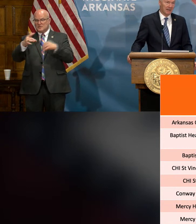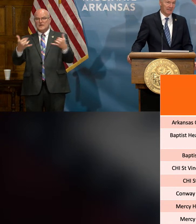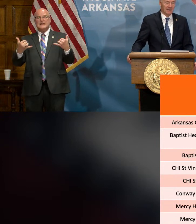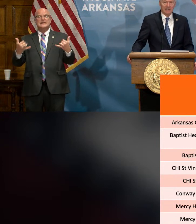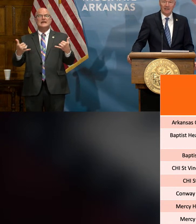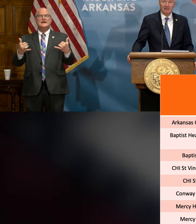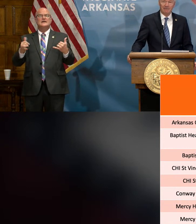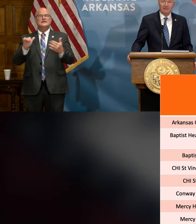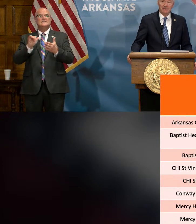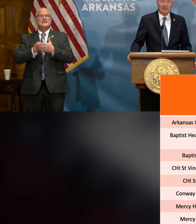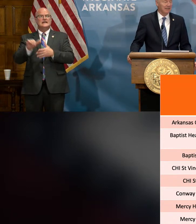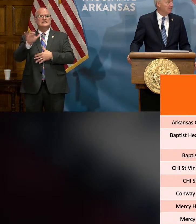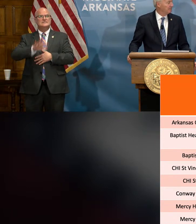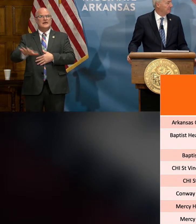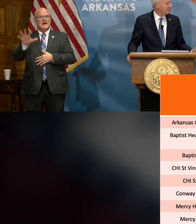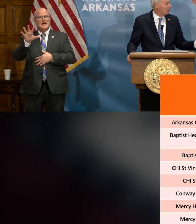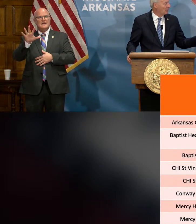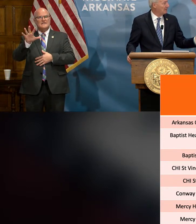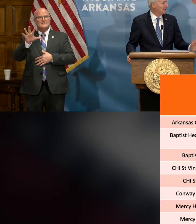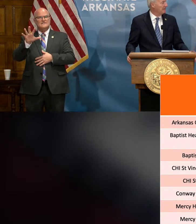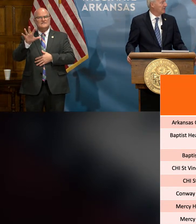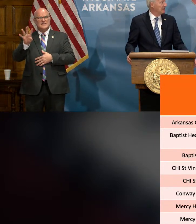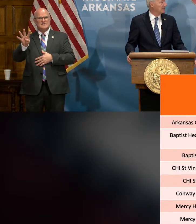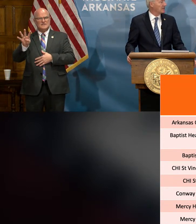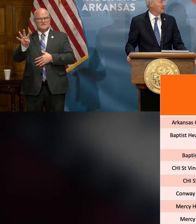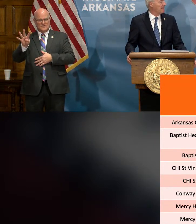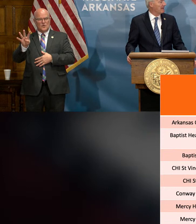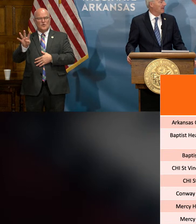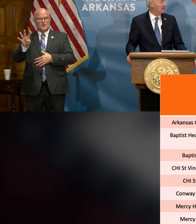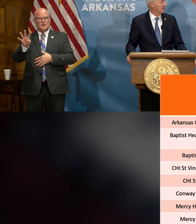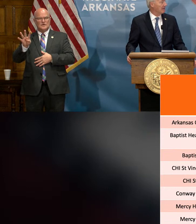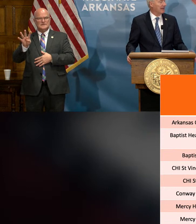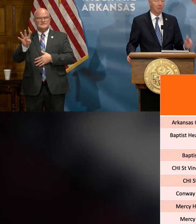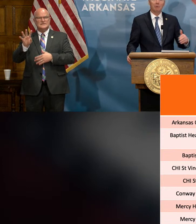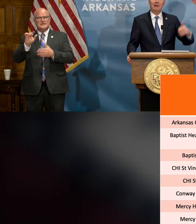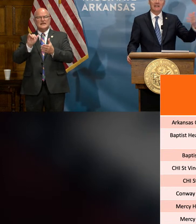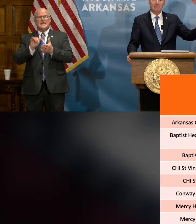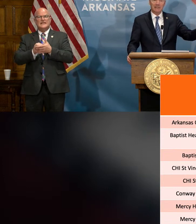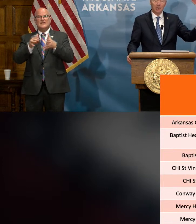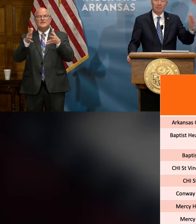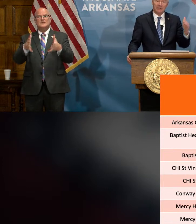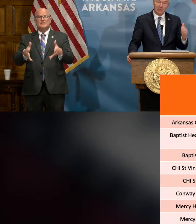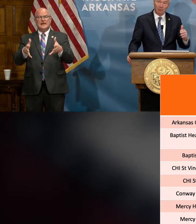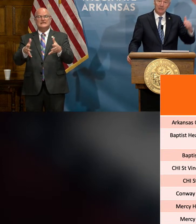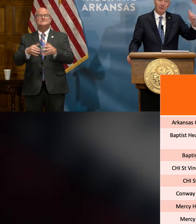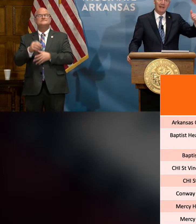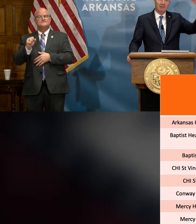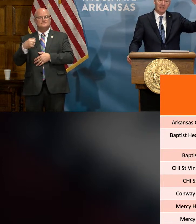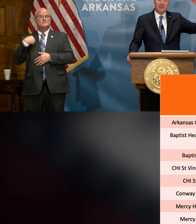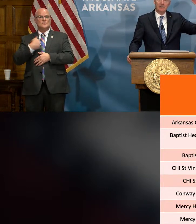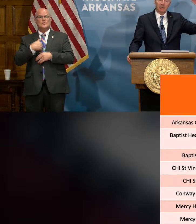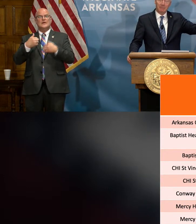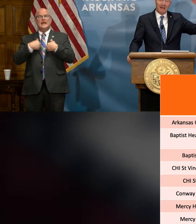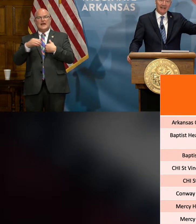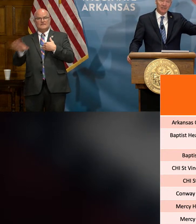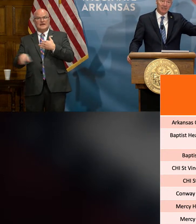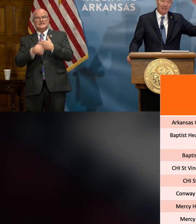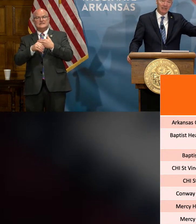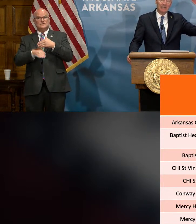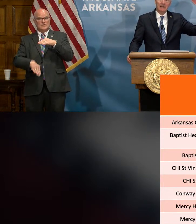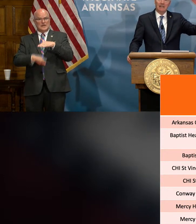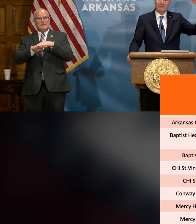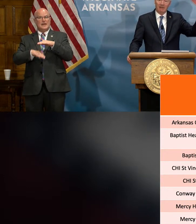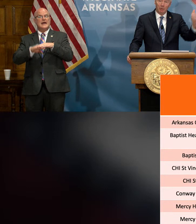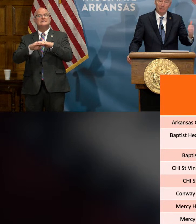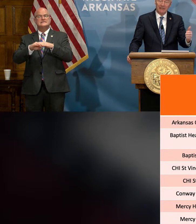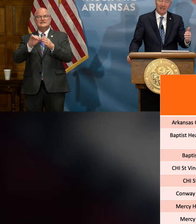that's about 54, I believe it is, that remain to be open. So we do have additional